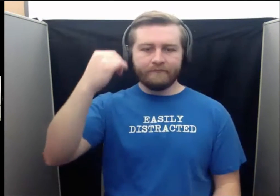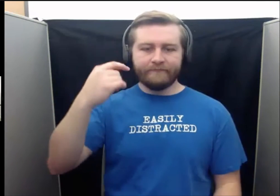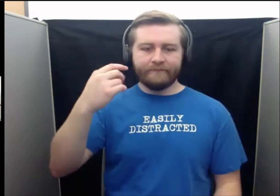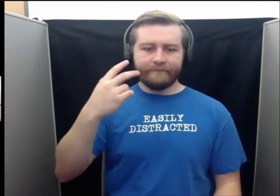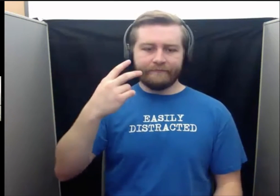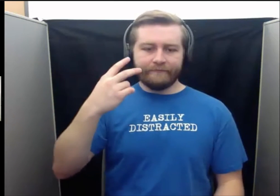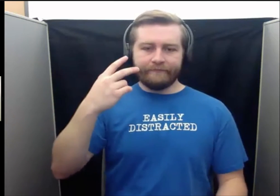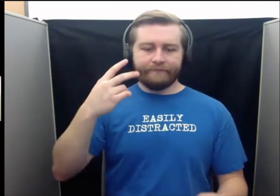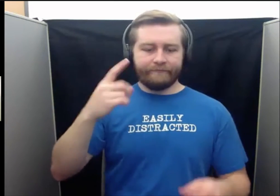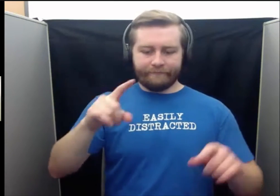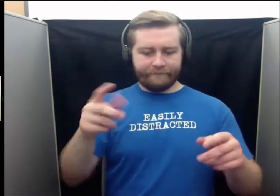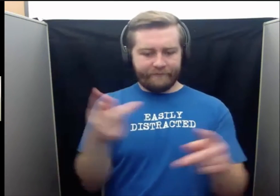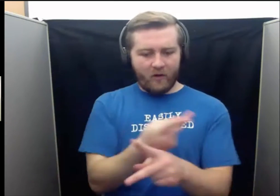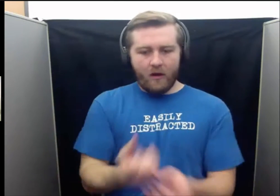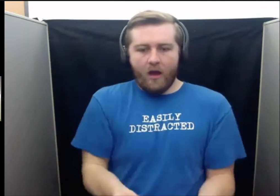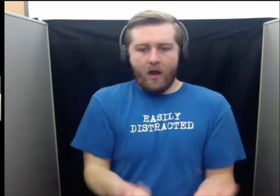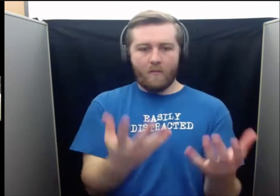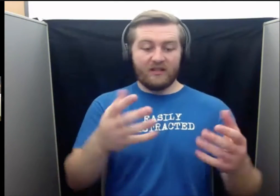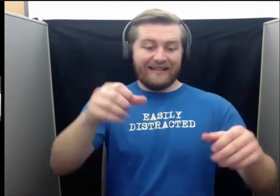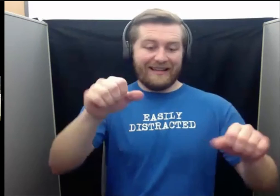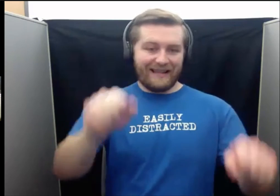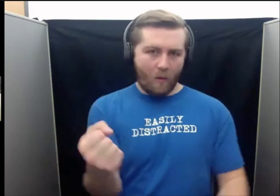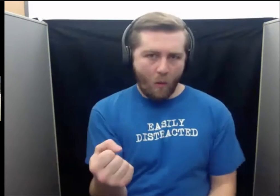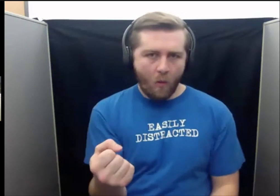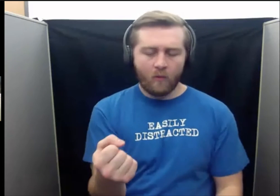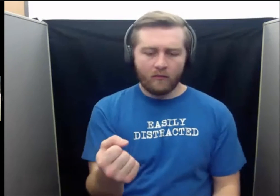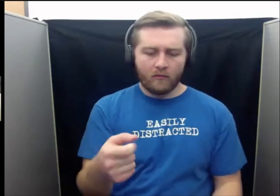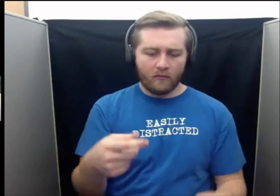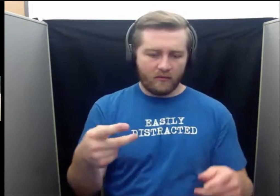a psychrometer. Now, this is